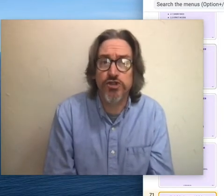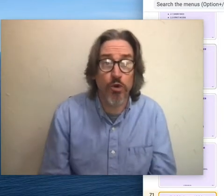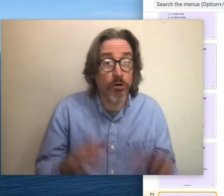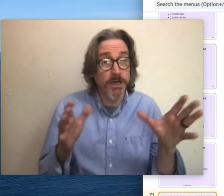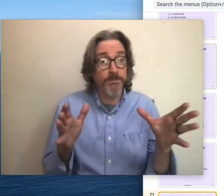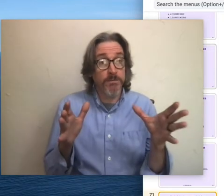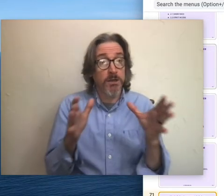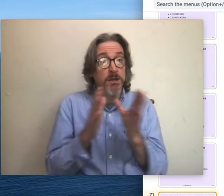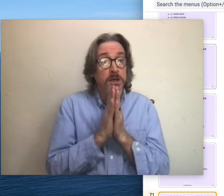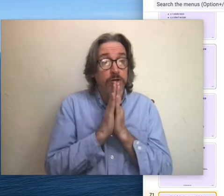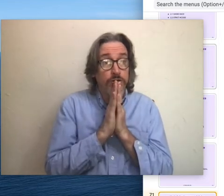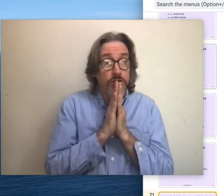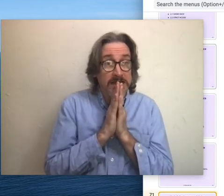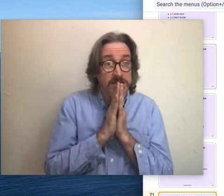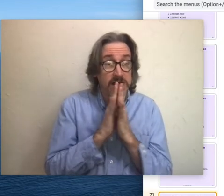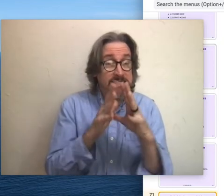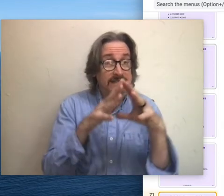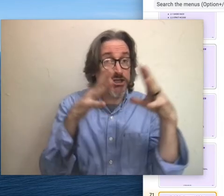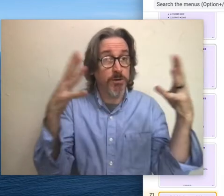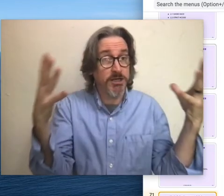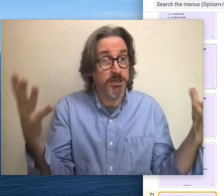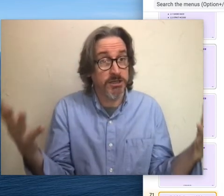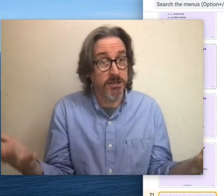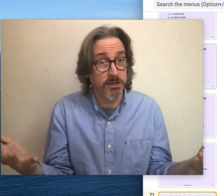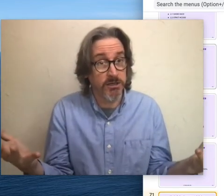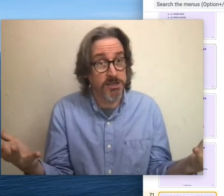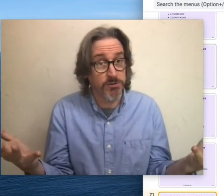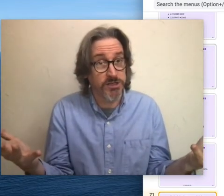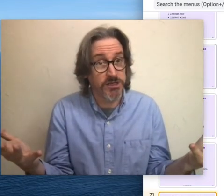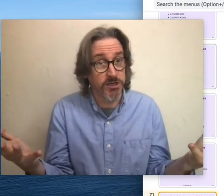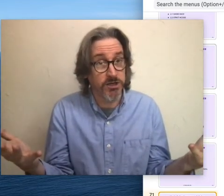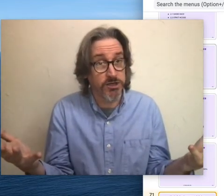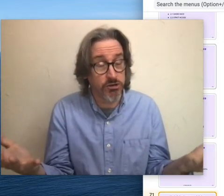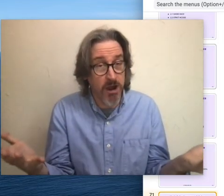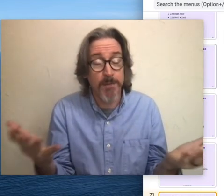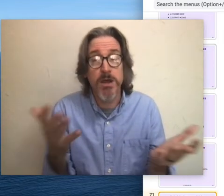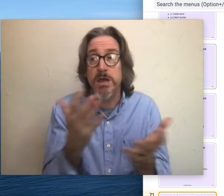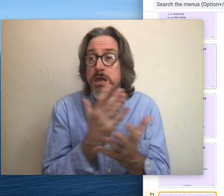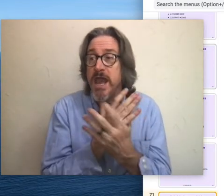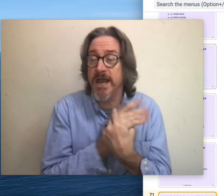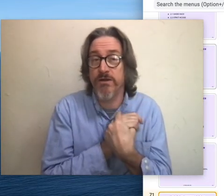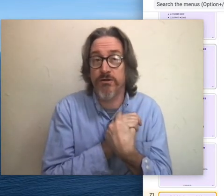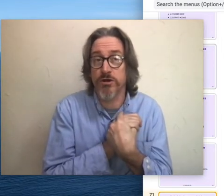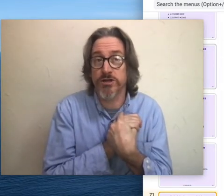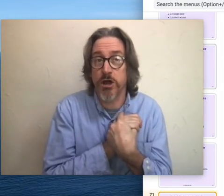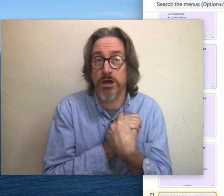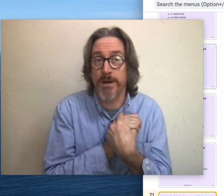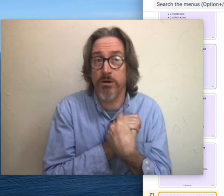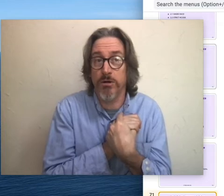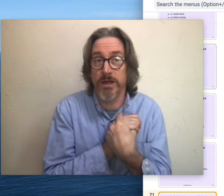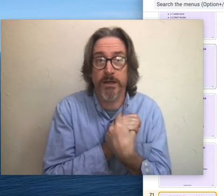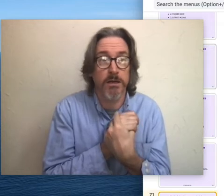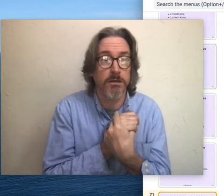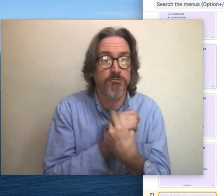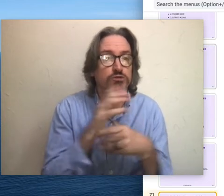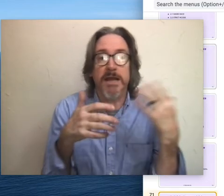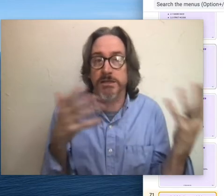comprehension story is a situation this person is going to describe, and they're going to talk about